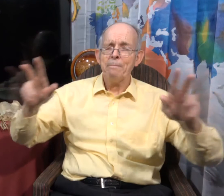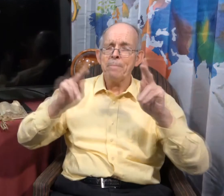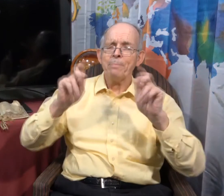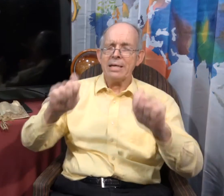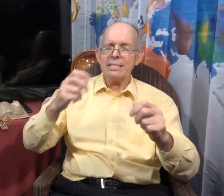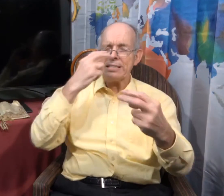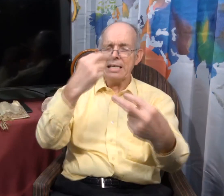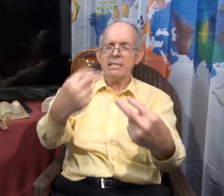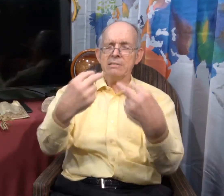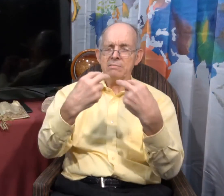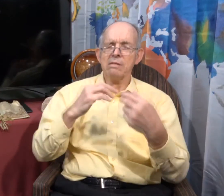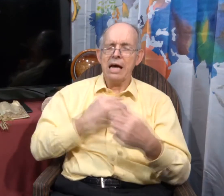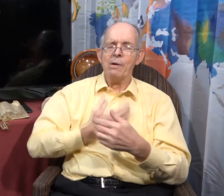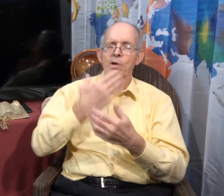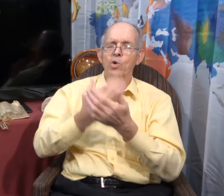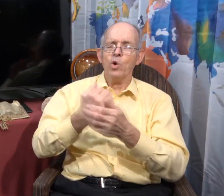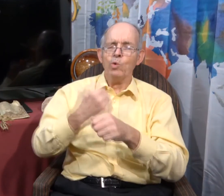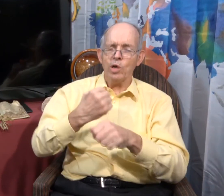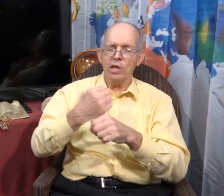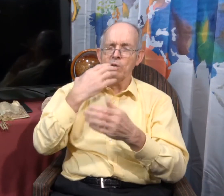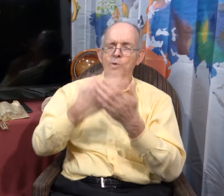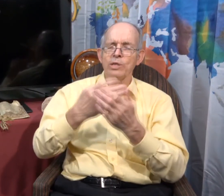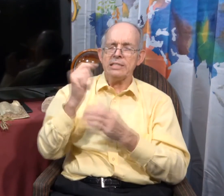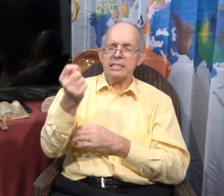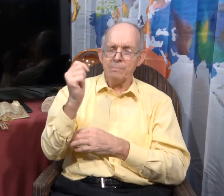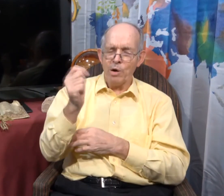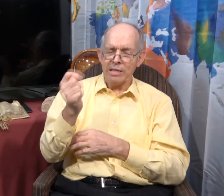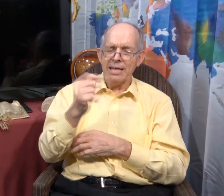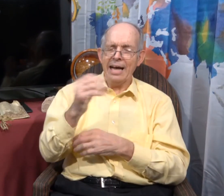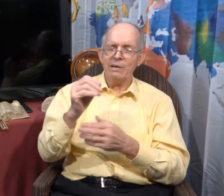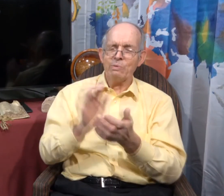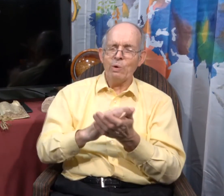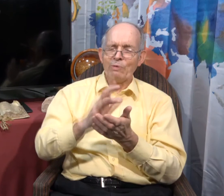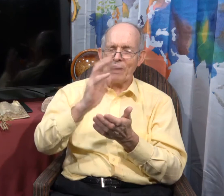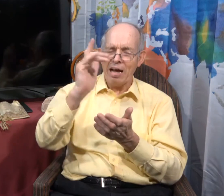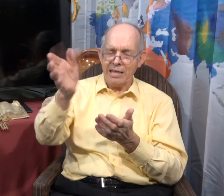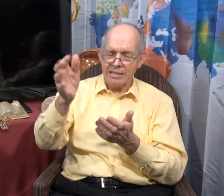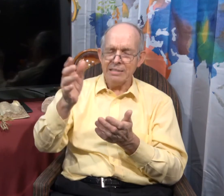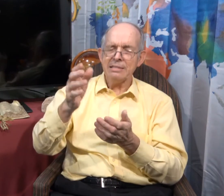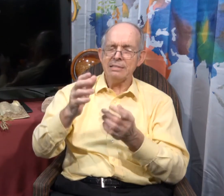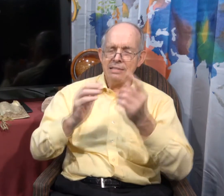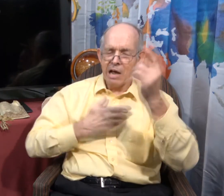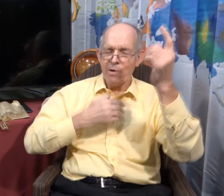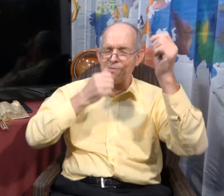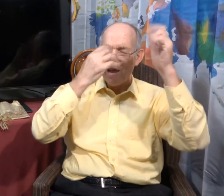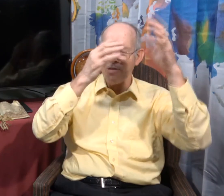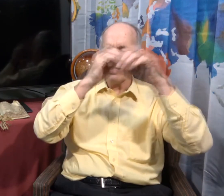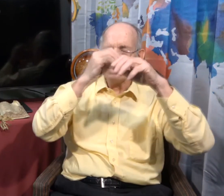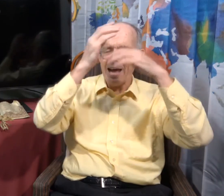We can see our good word, good testimony, and good fire. Our Father in